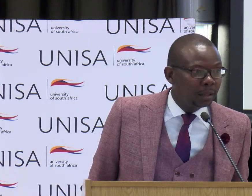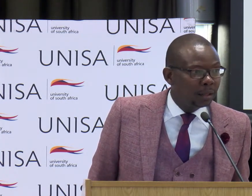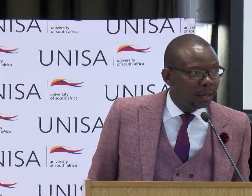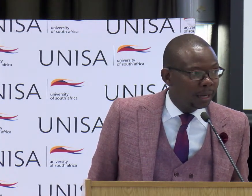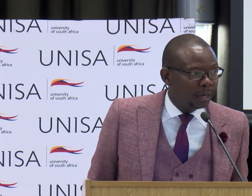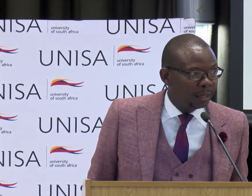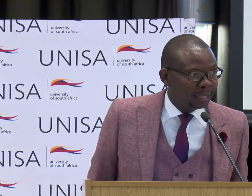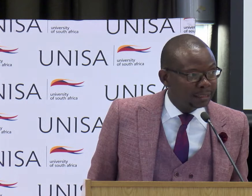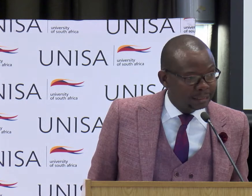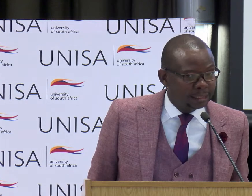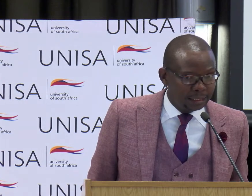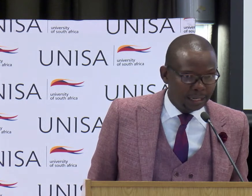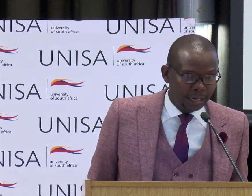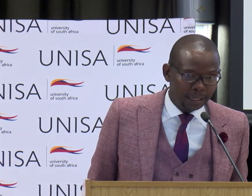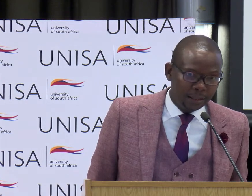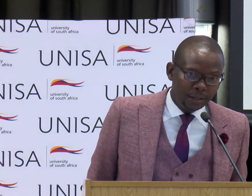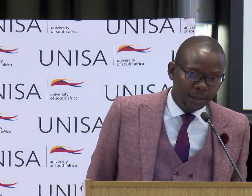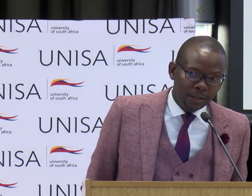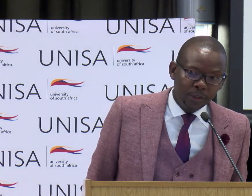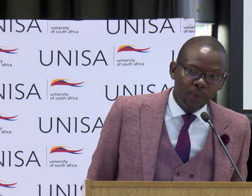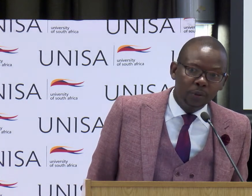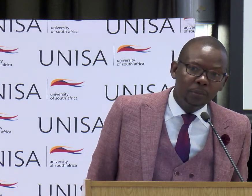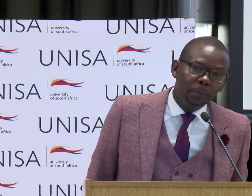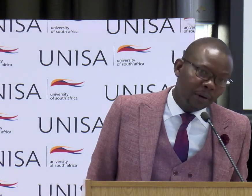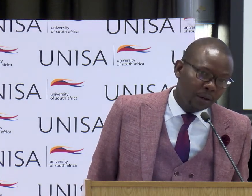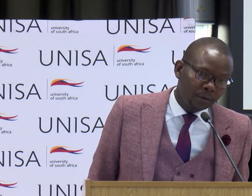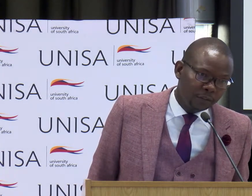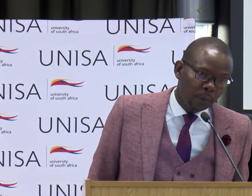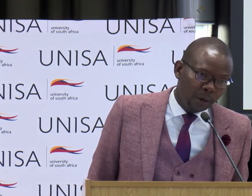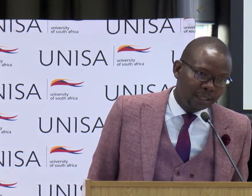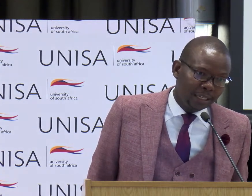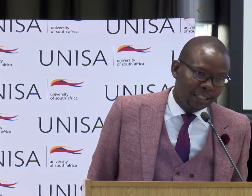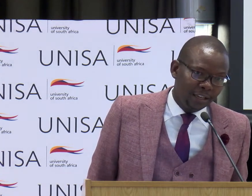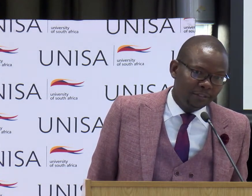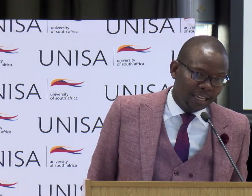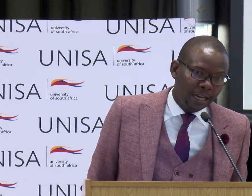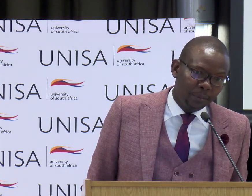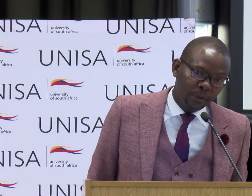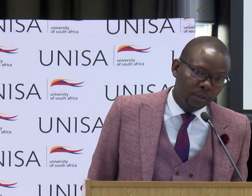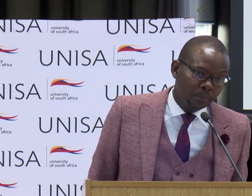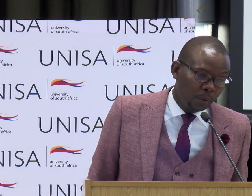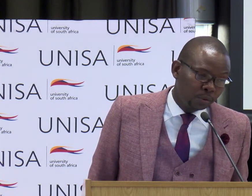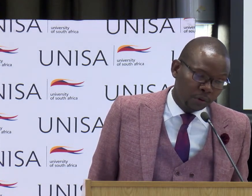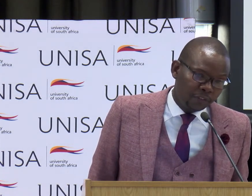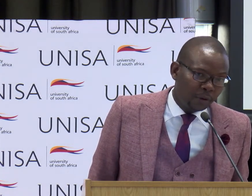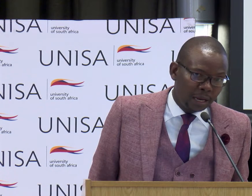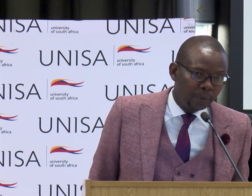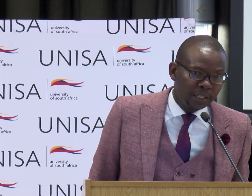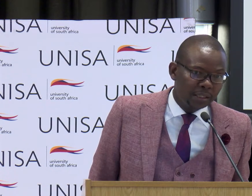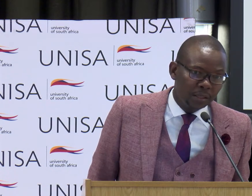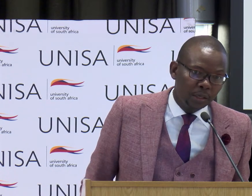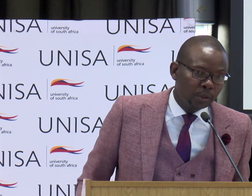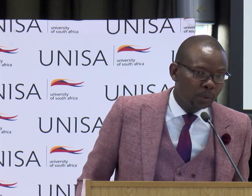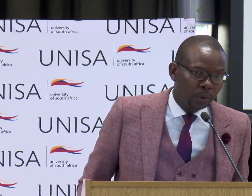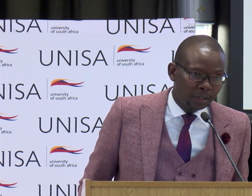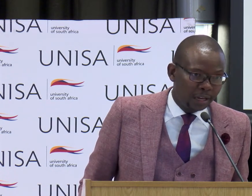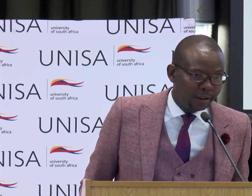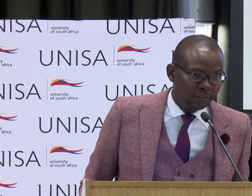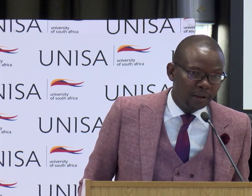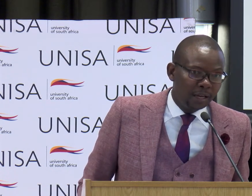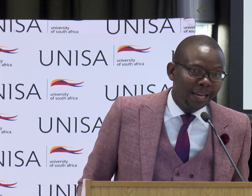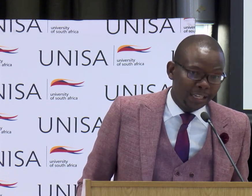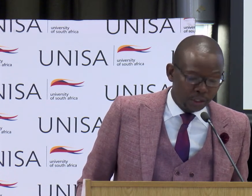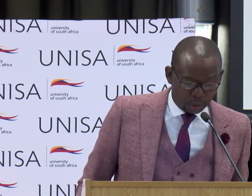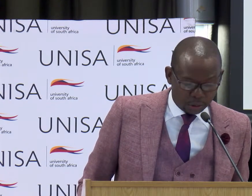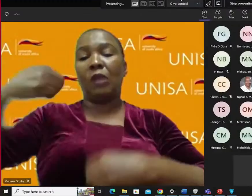seen that dictionary, you would be proud of the work that they have done, because most of our languages do not